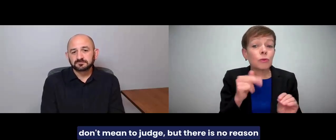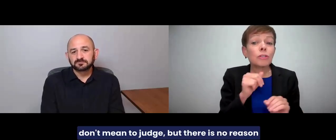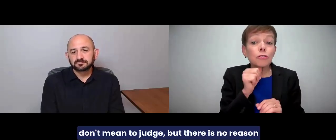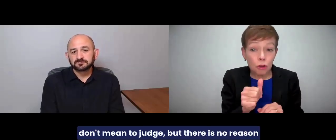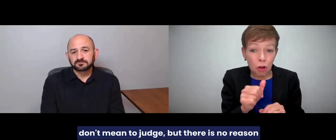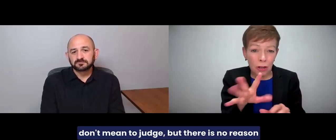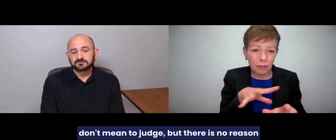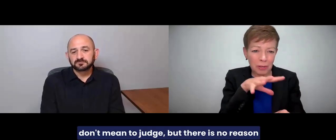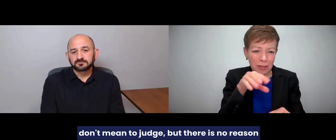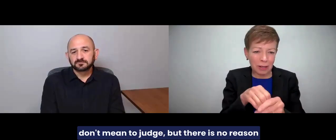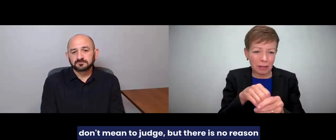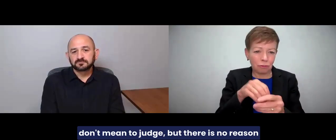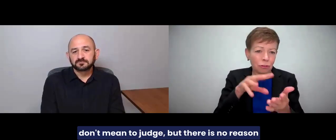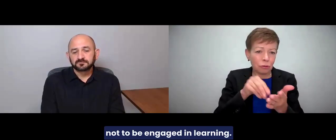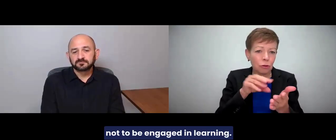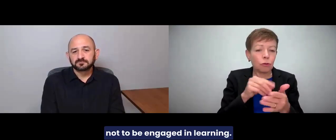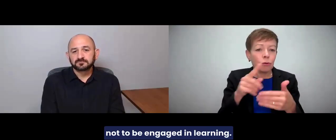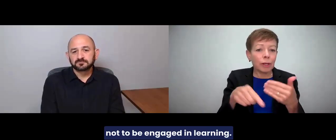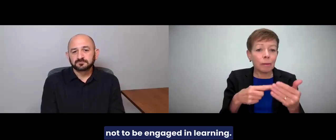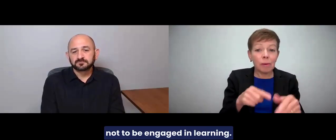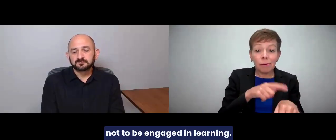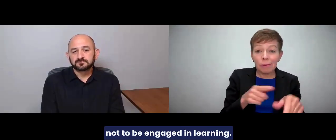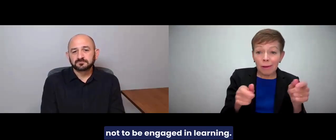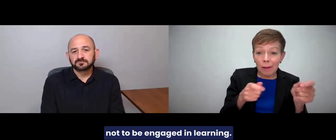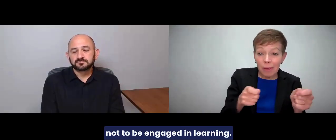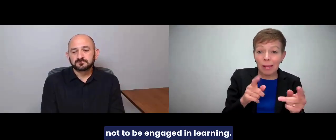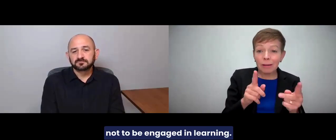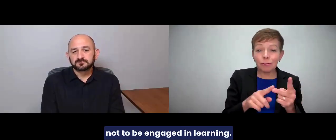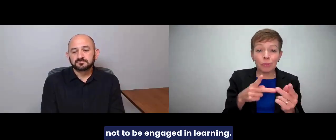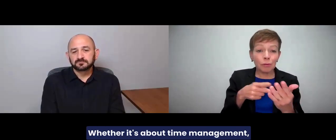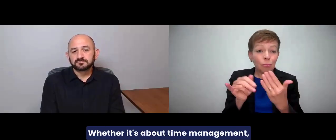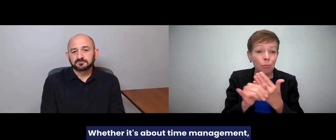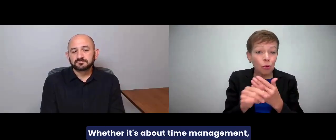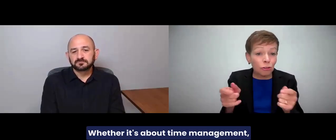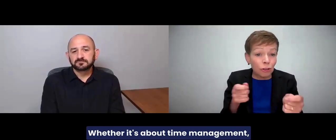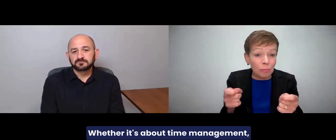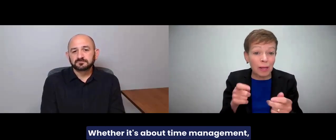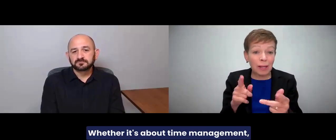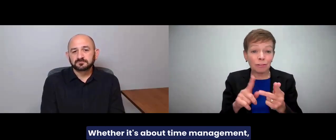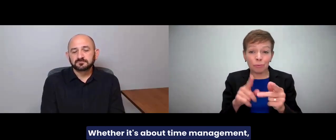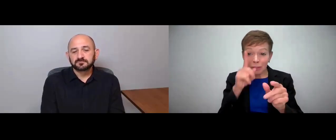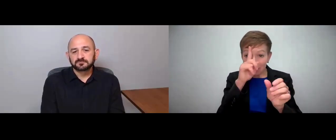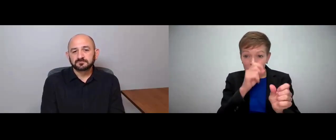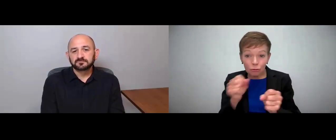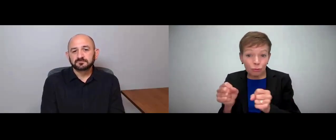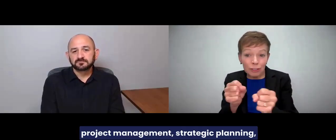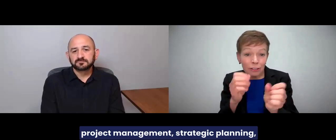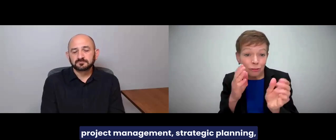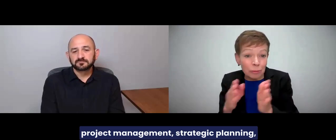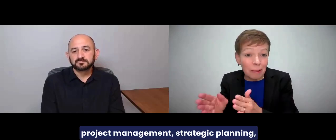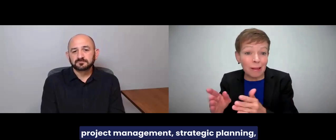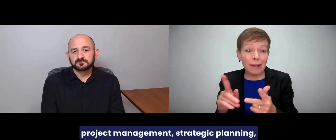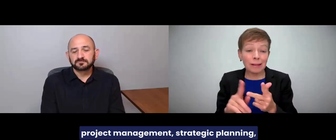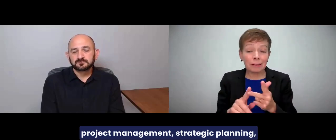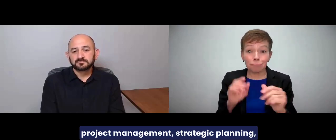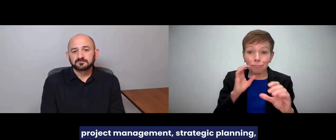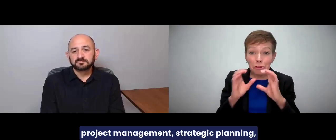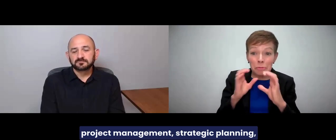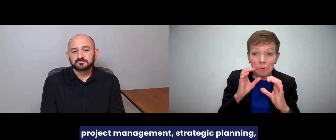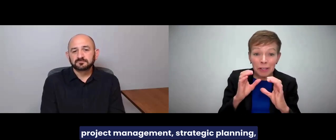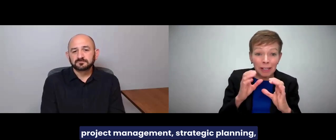mean to judge, but there is no reason not to be engaged in learning, whether it's about time management, project